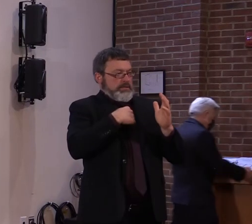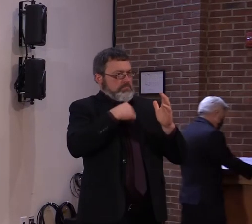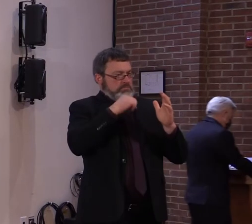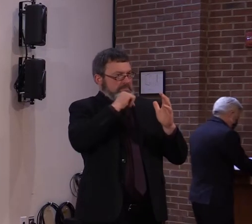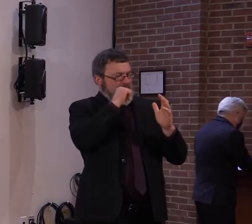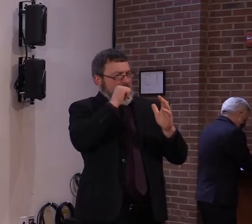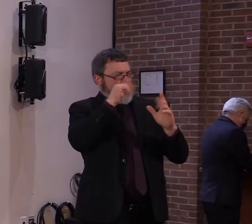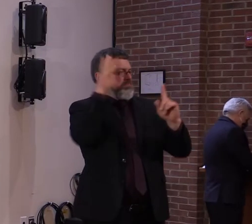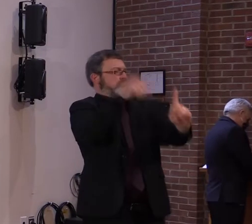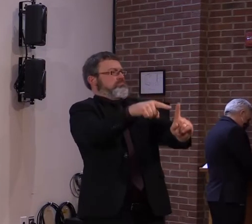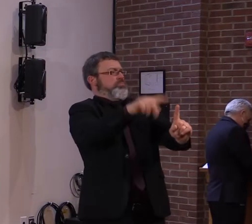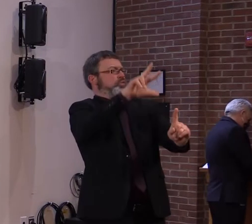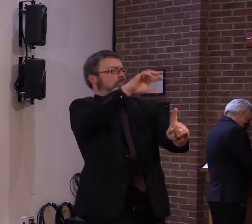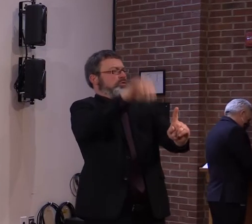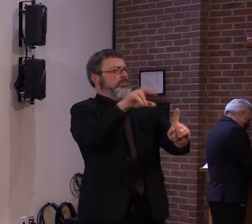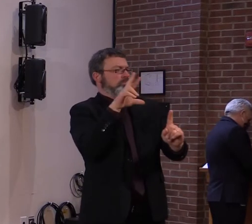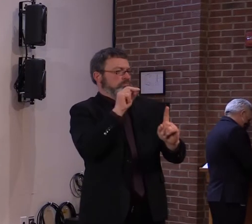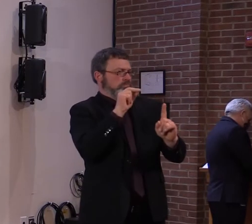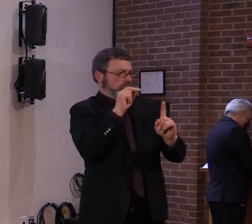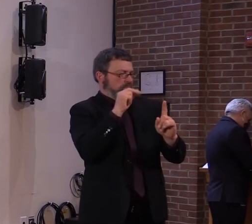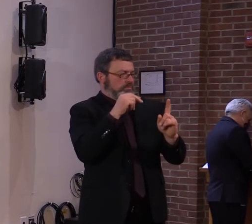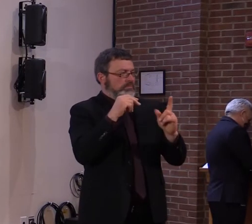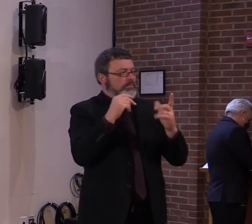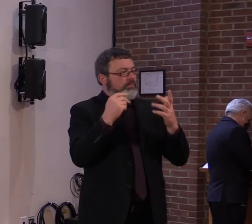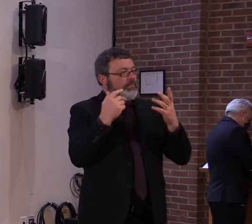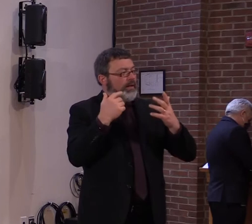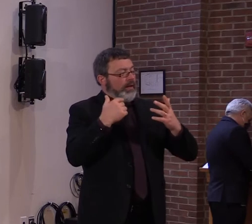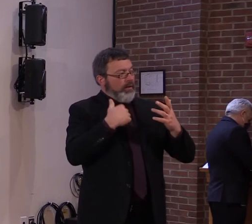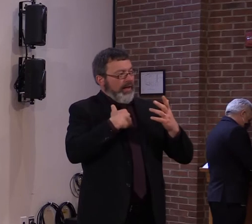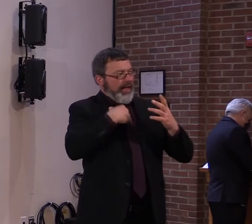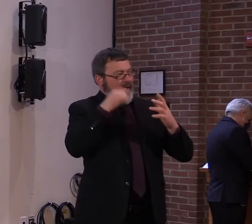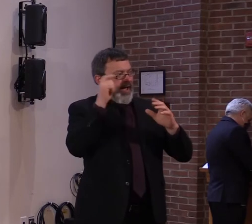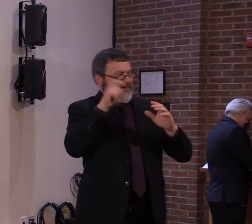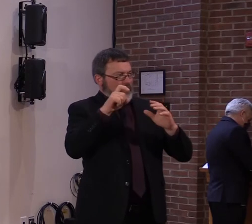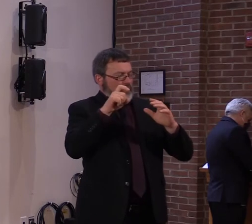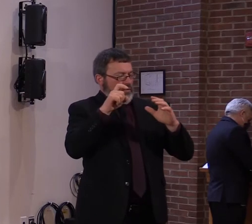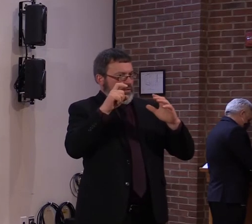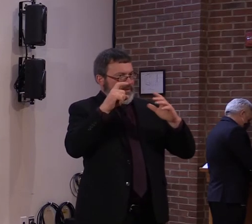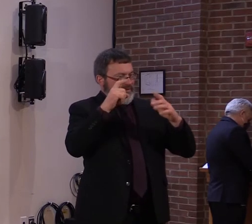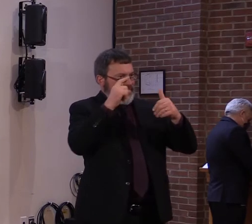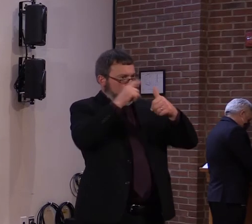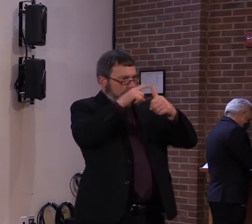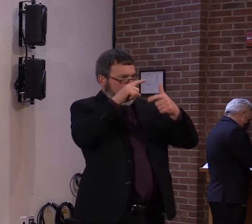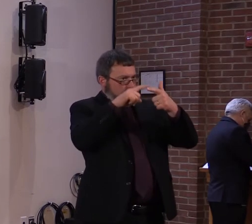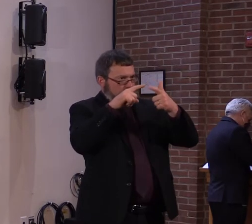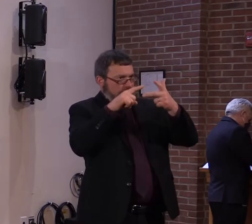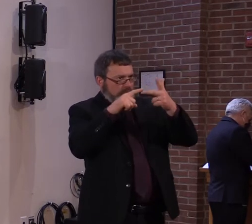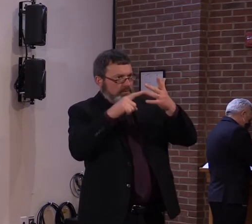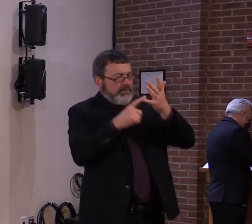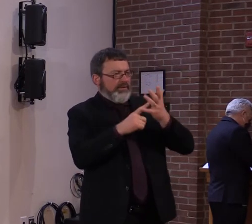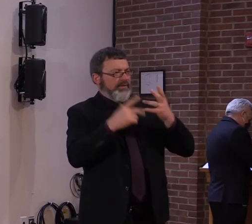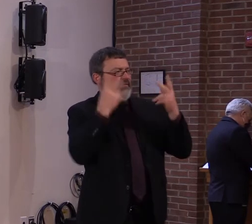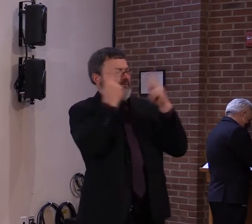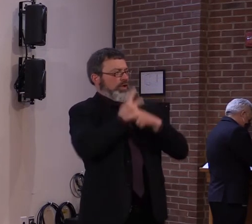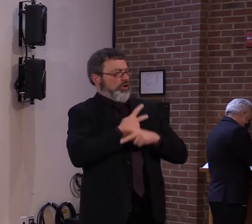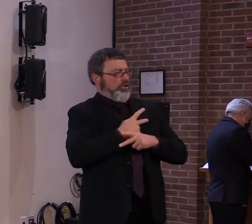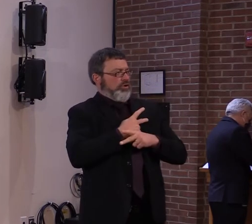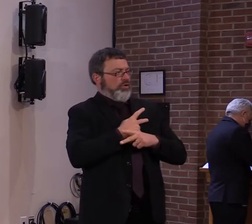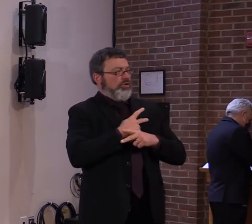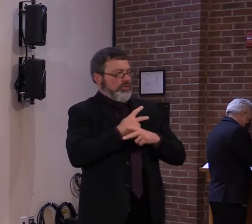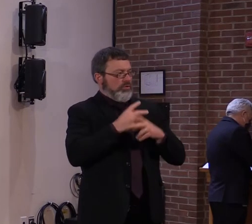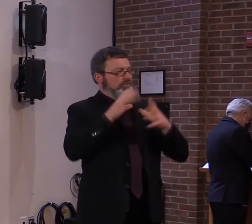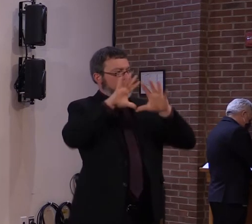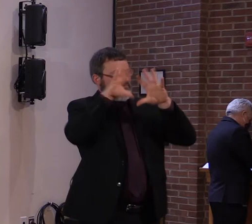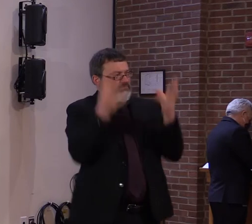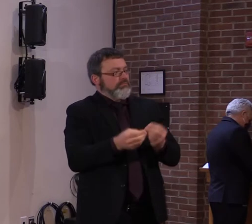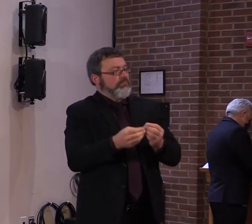in a decision based on one number, but a constellation, hopefully, of findings. As you see every Tuesday here, we show